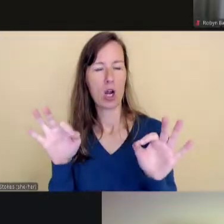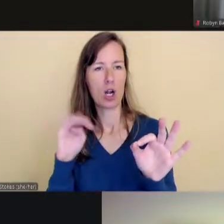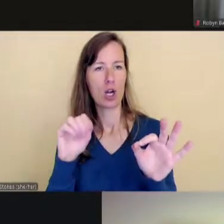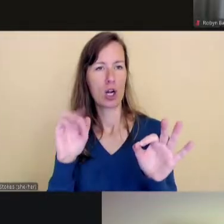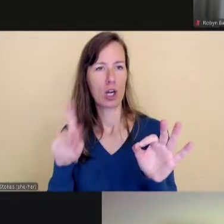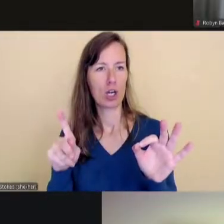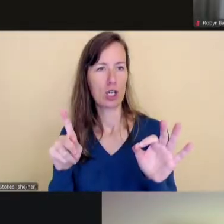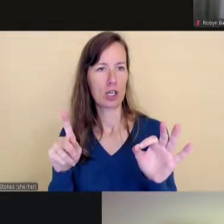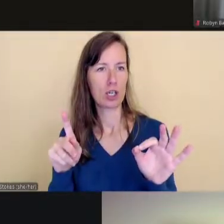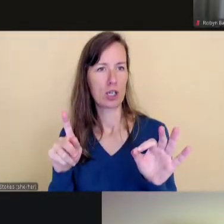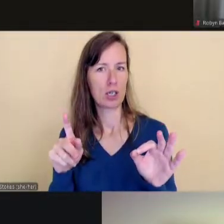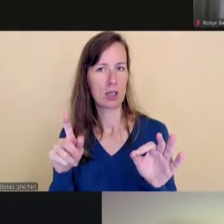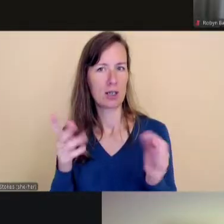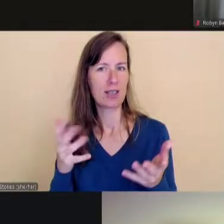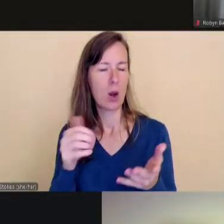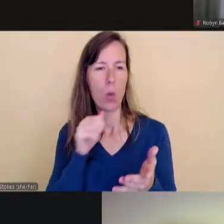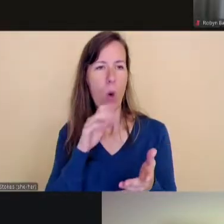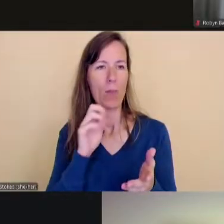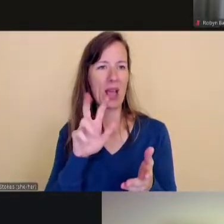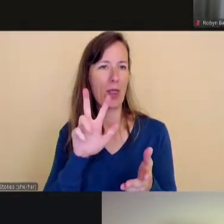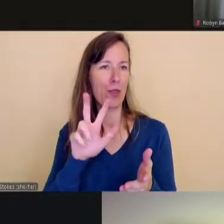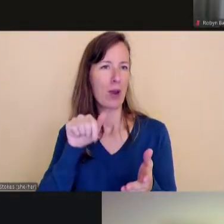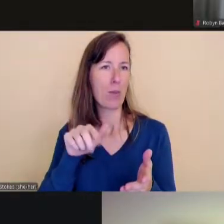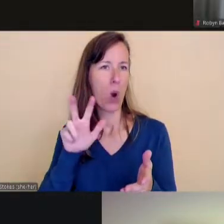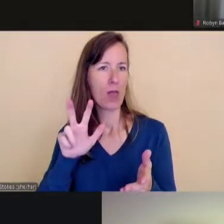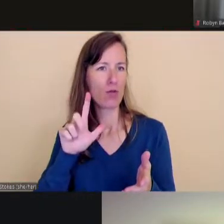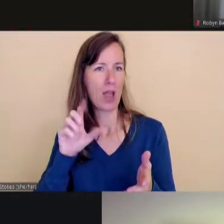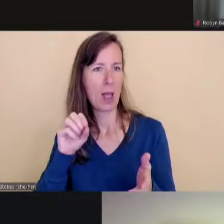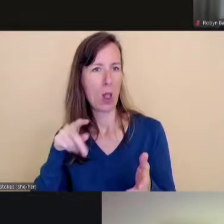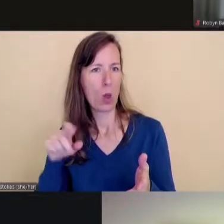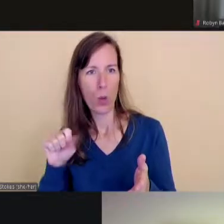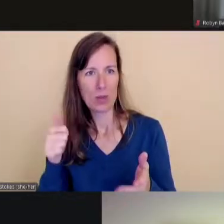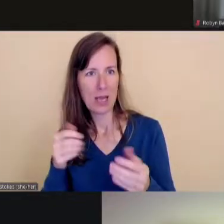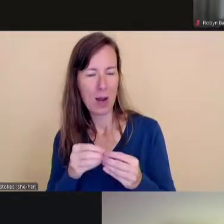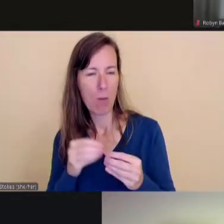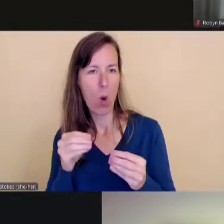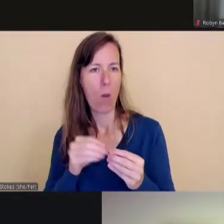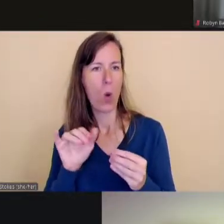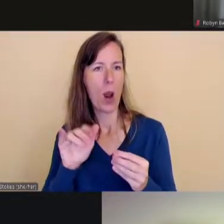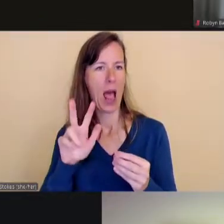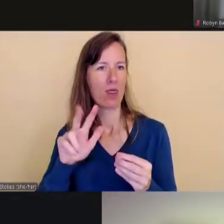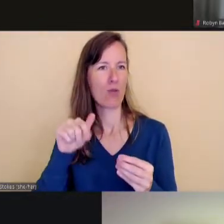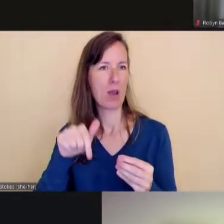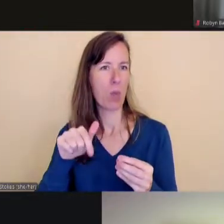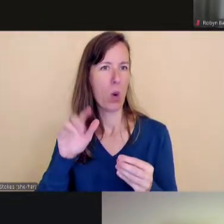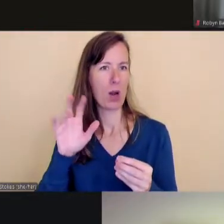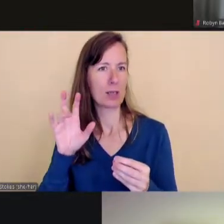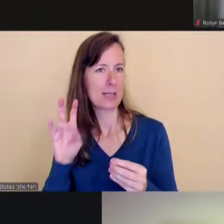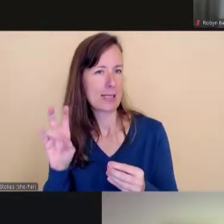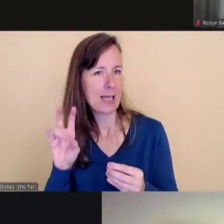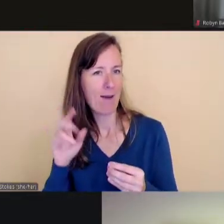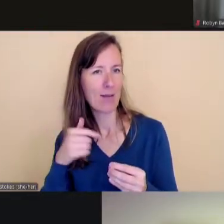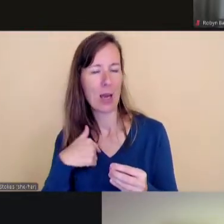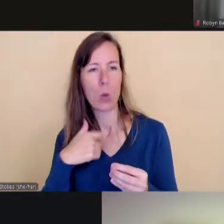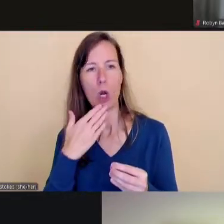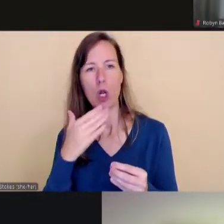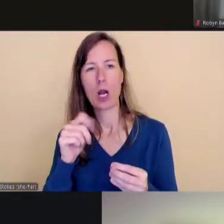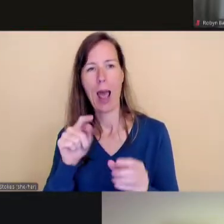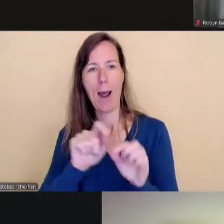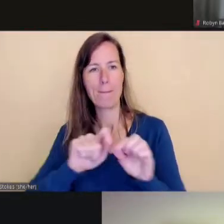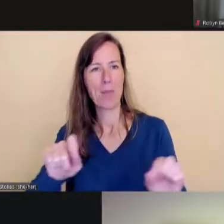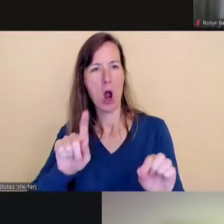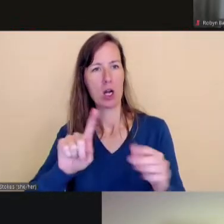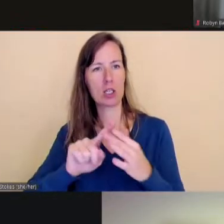3.3 loops anymore. It's going to be something like 3.7. And we're really good about marking the starting point. But if we can just make sure